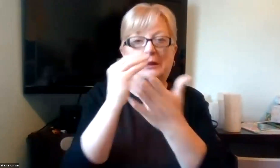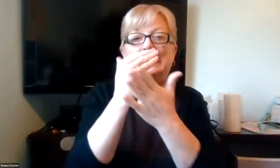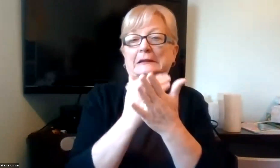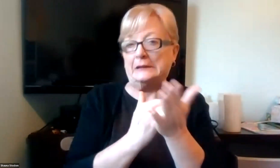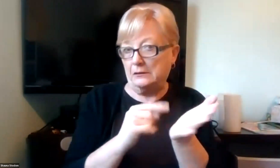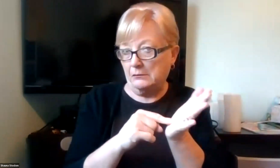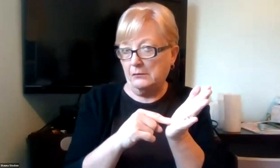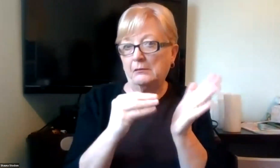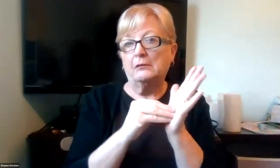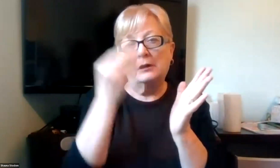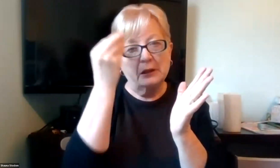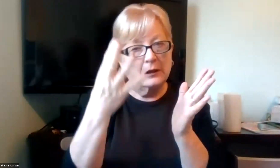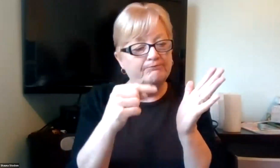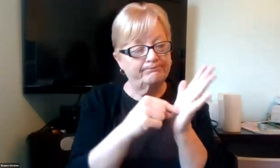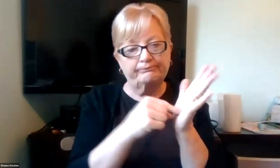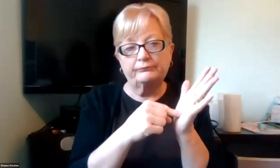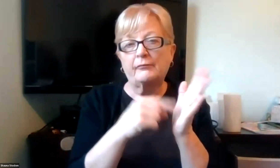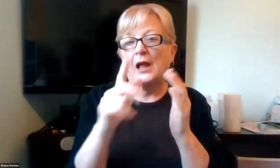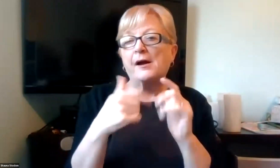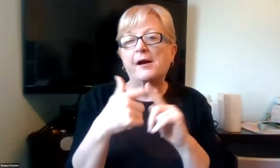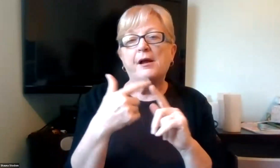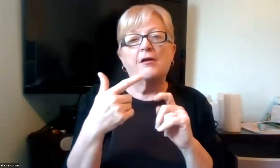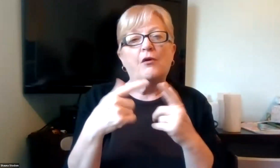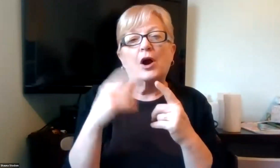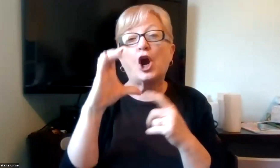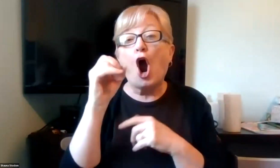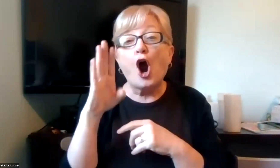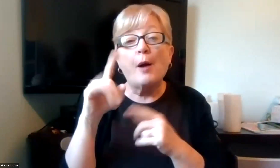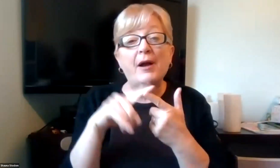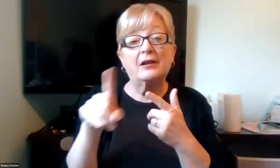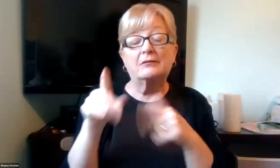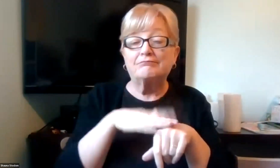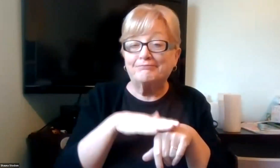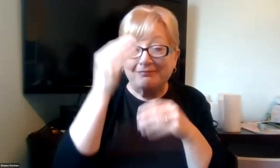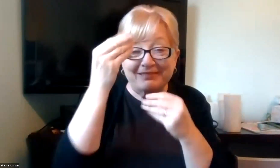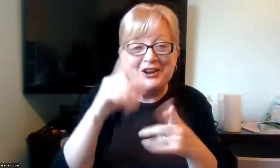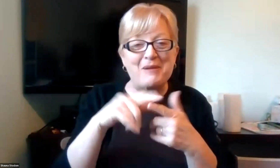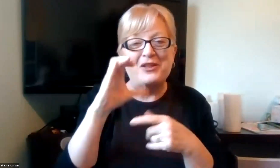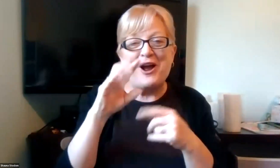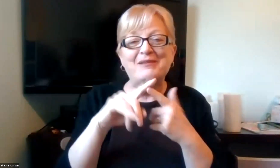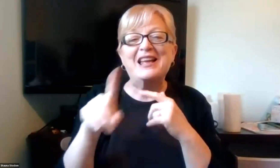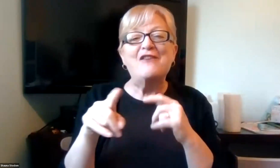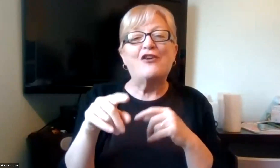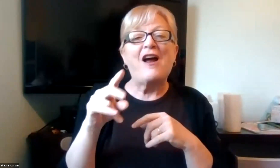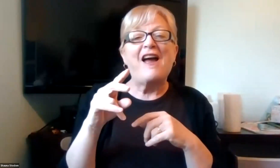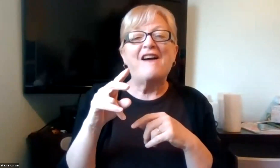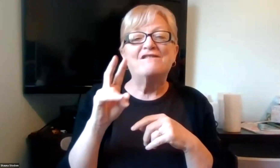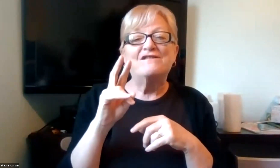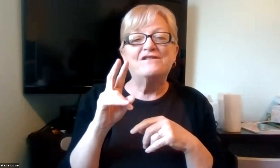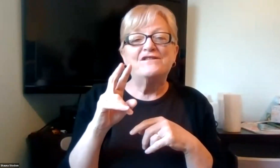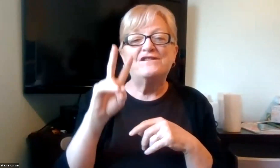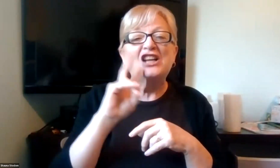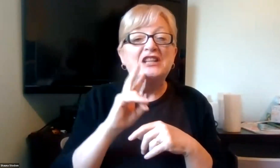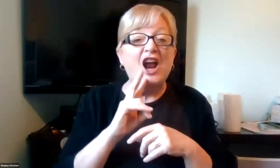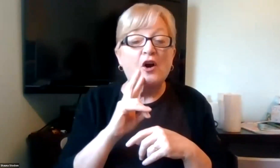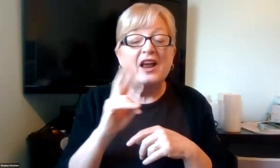they have meal options for carb conscious folks. They have vegetarian options. They do breakfast, they do desserts,